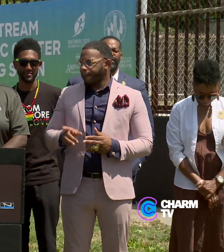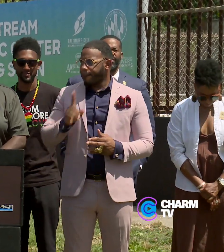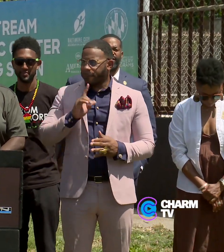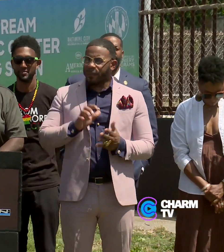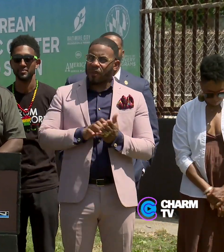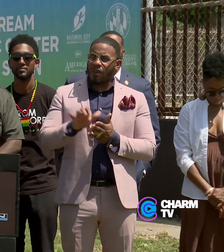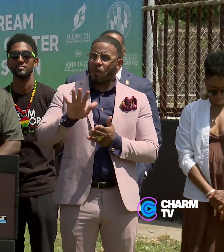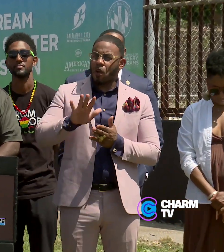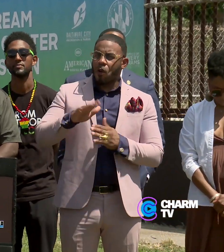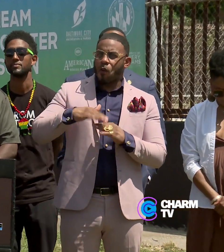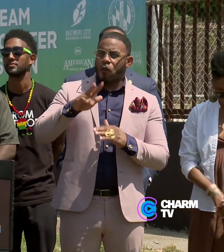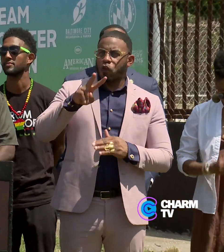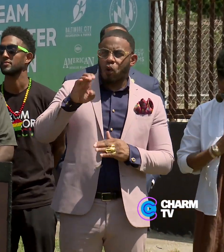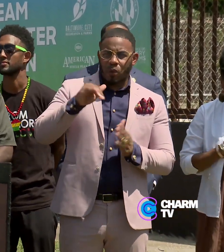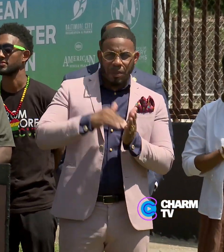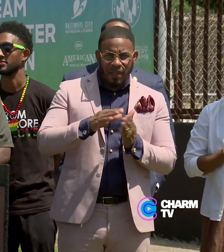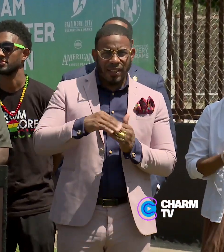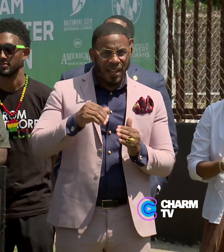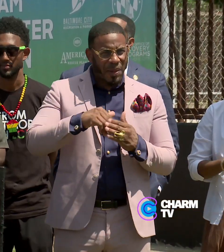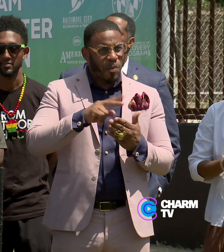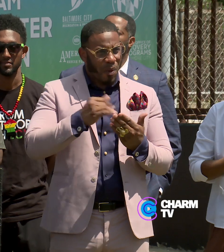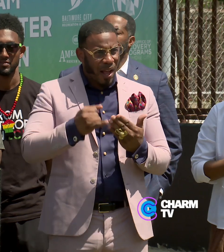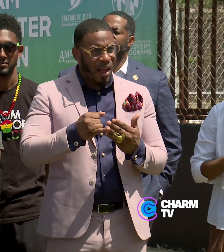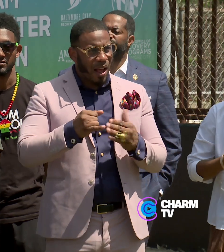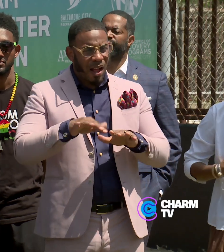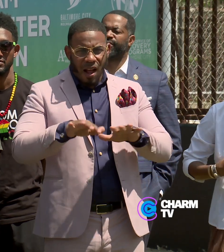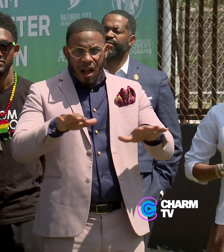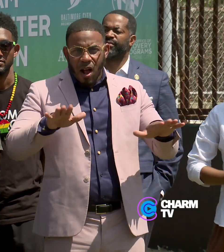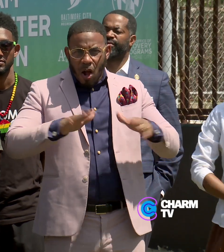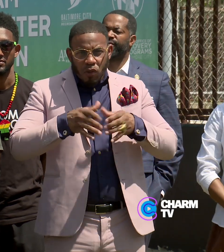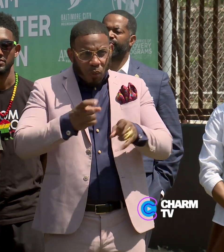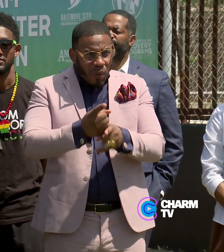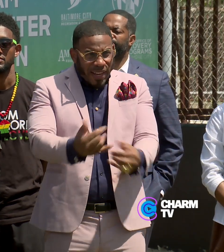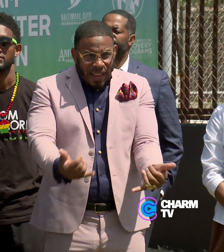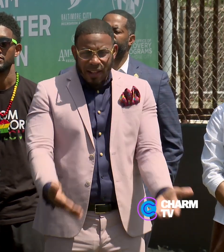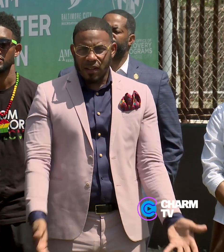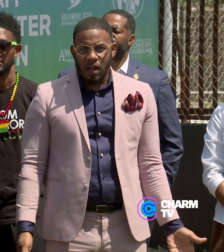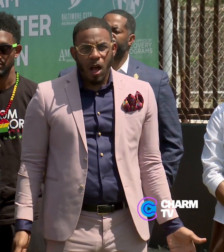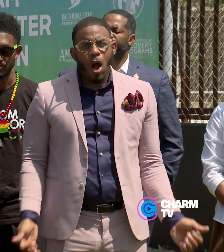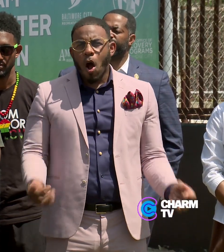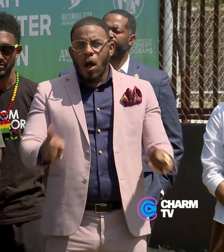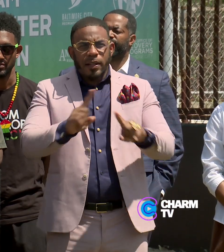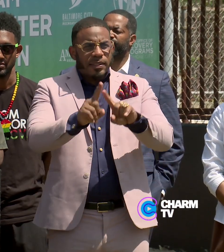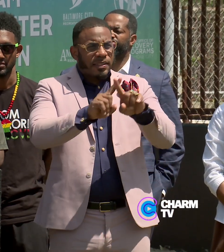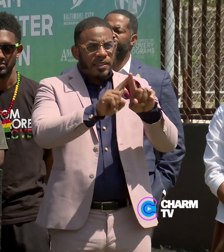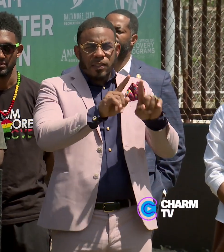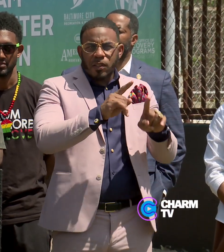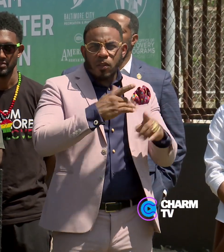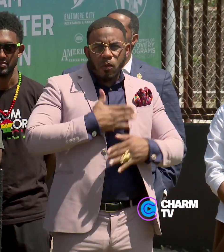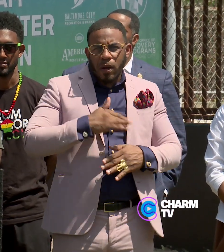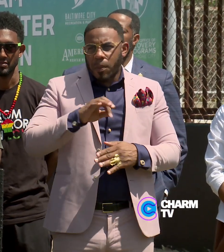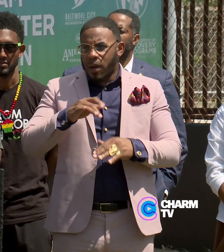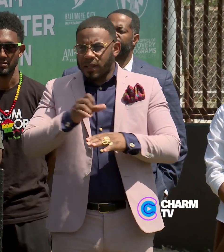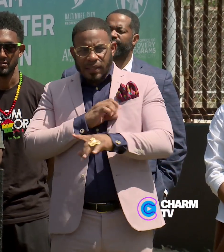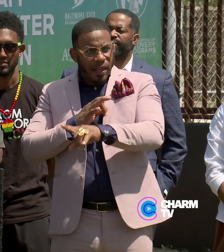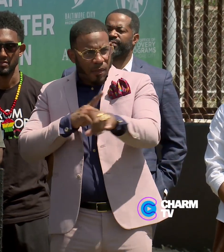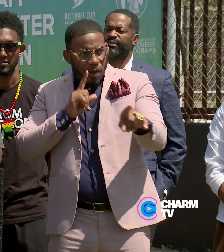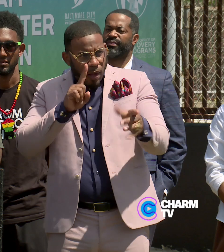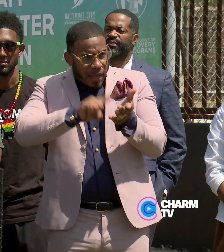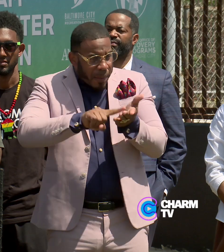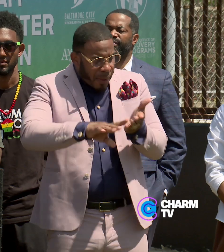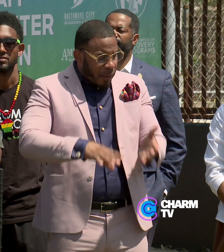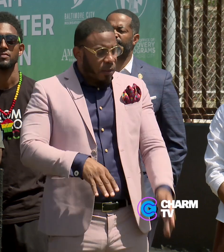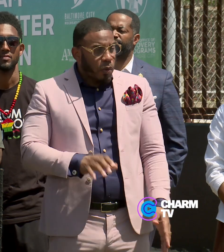is roughly over $200 million in projects that's on the streets right now, and all these different rec and park staff that's here, those are